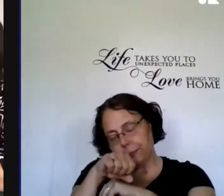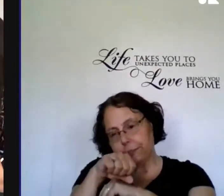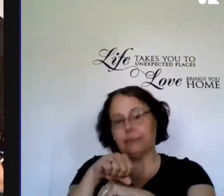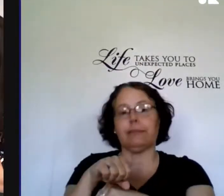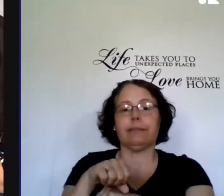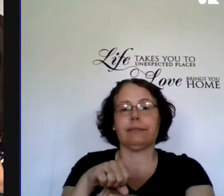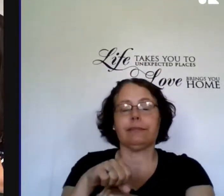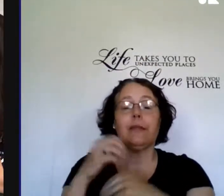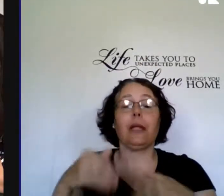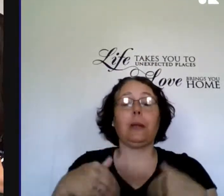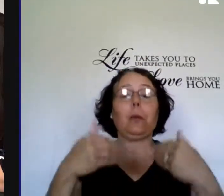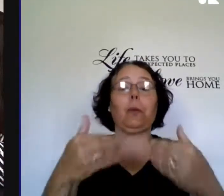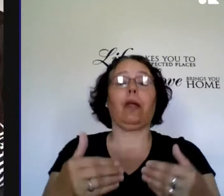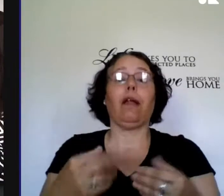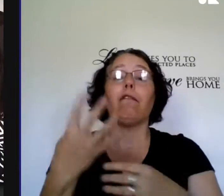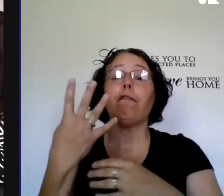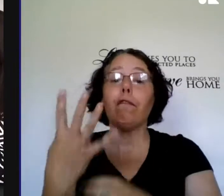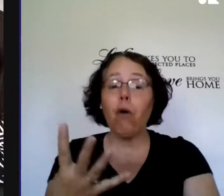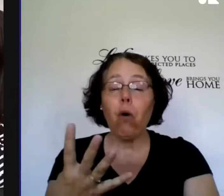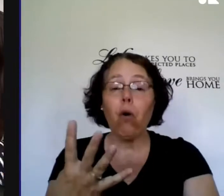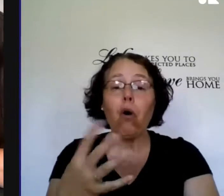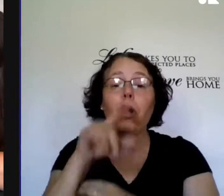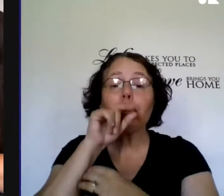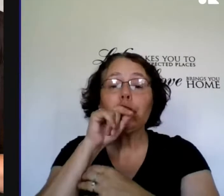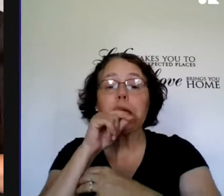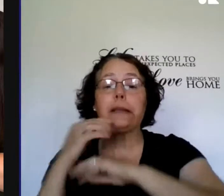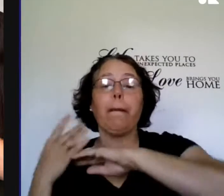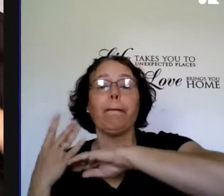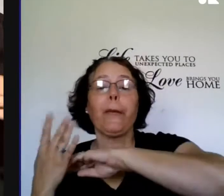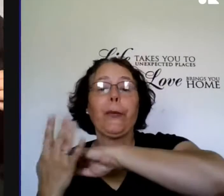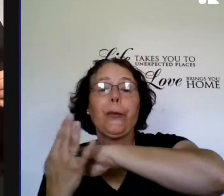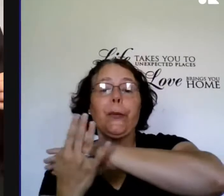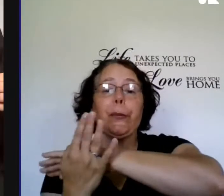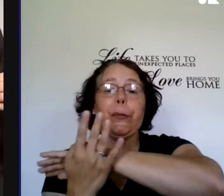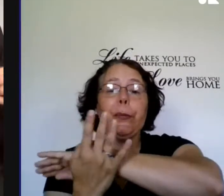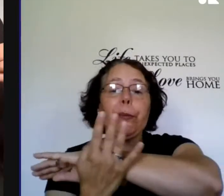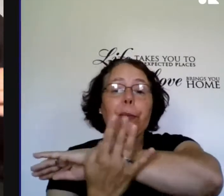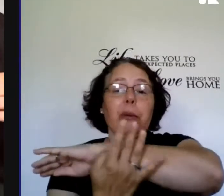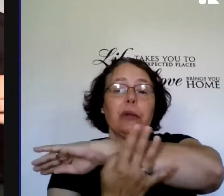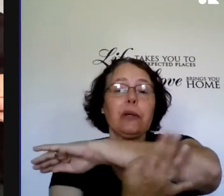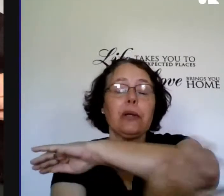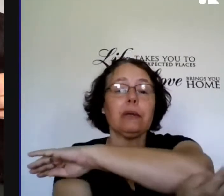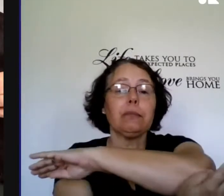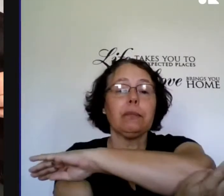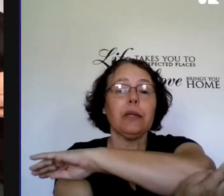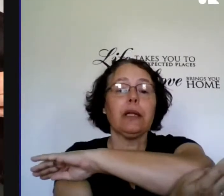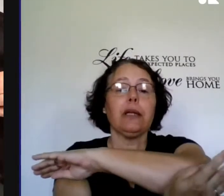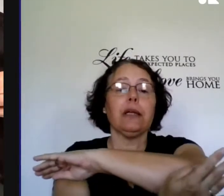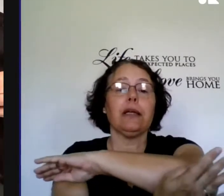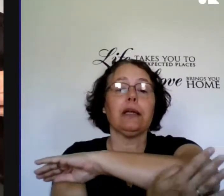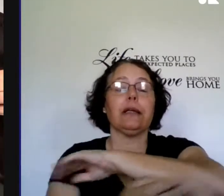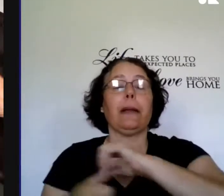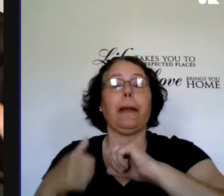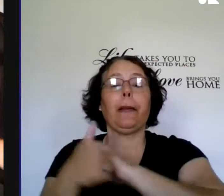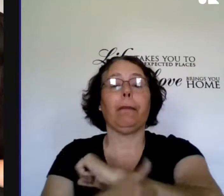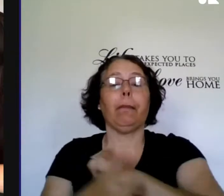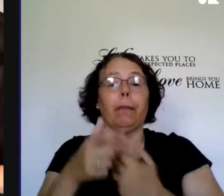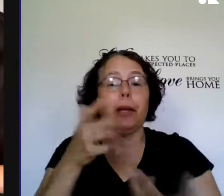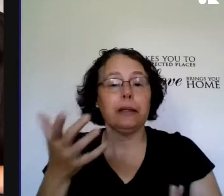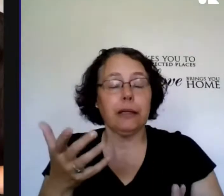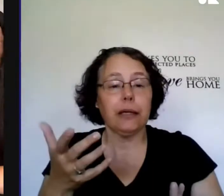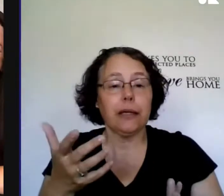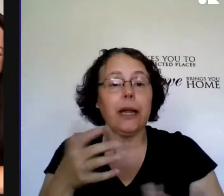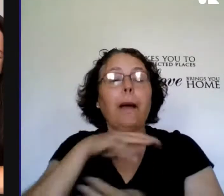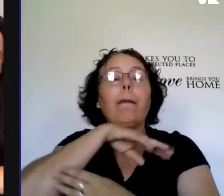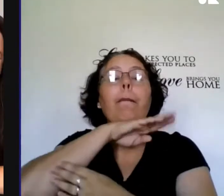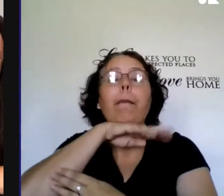4 fuzzy chicks skip by the pigs. They hop on a rock and they